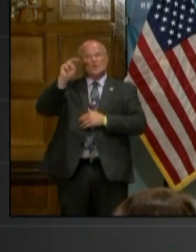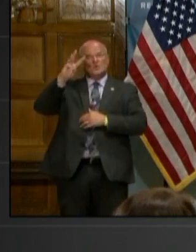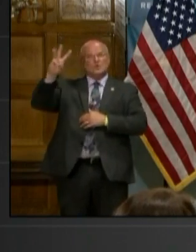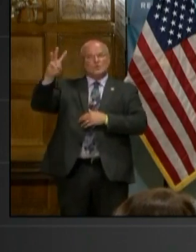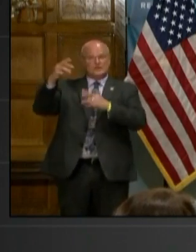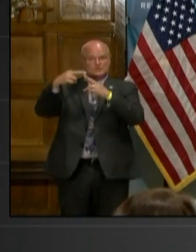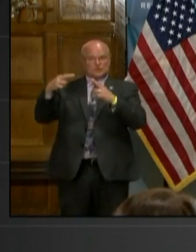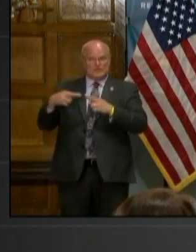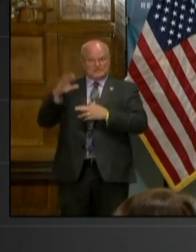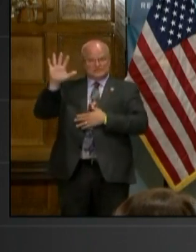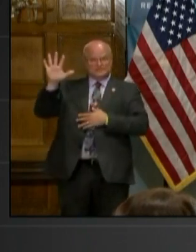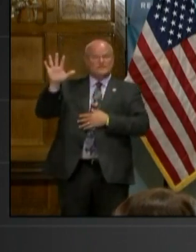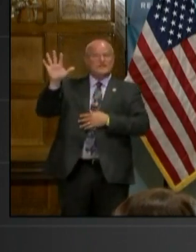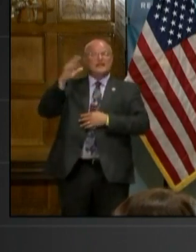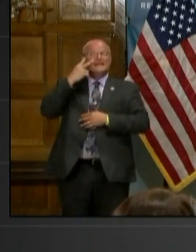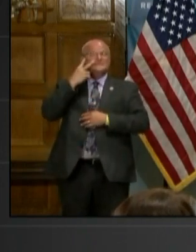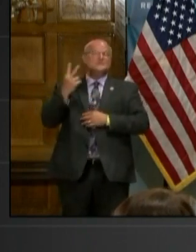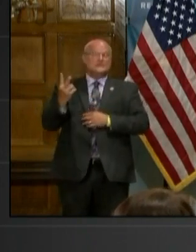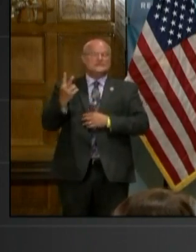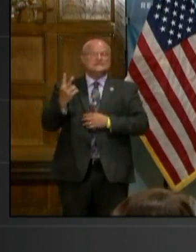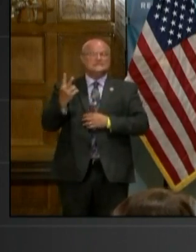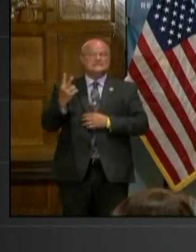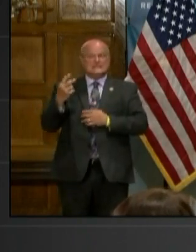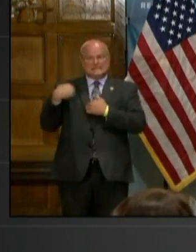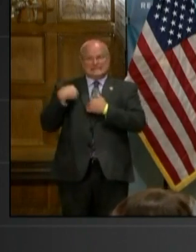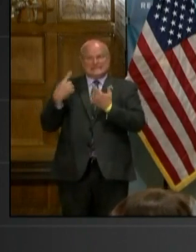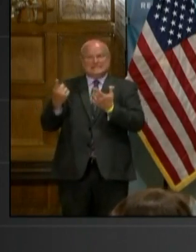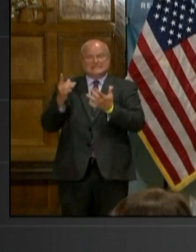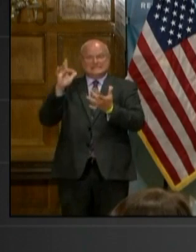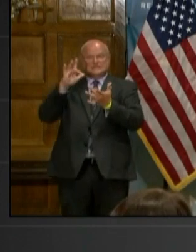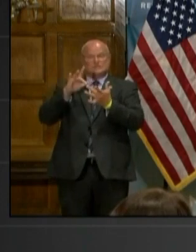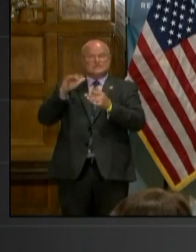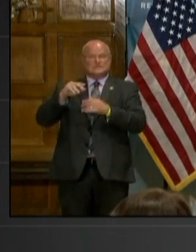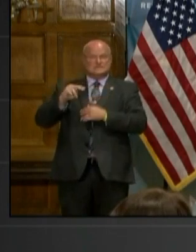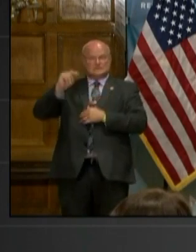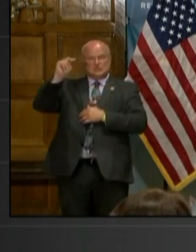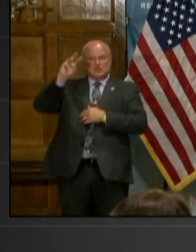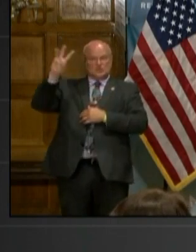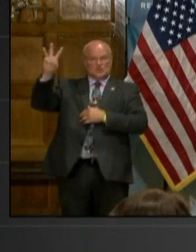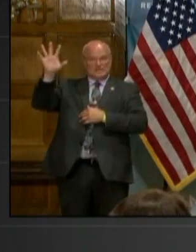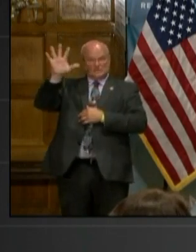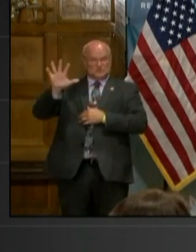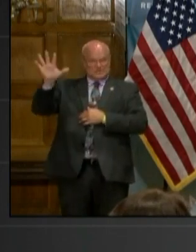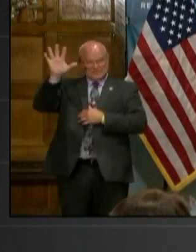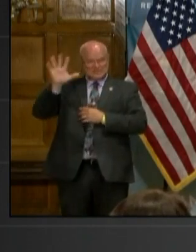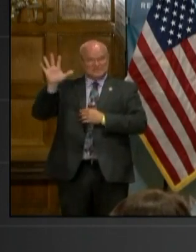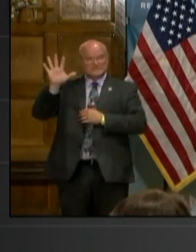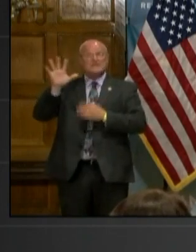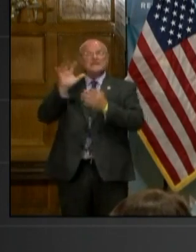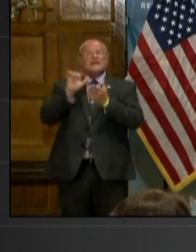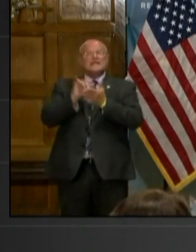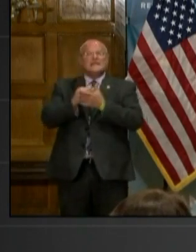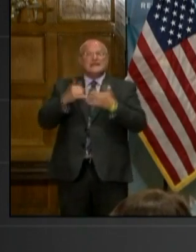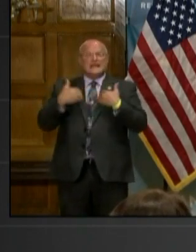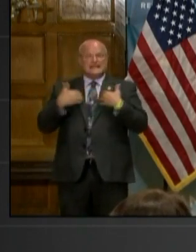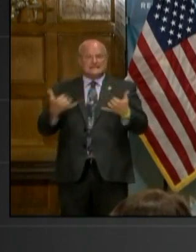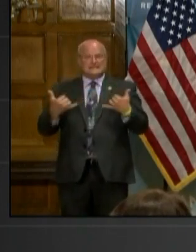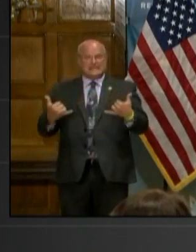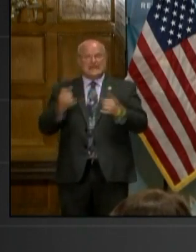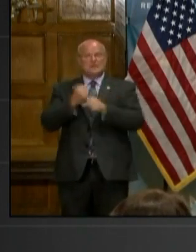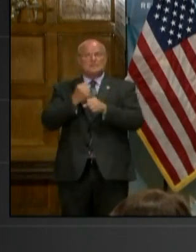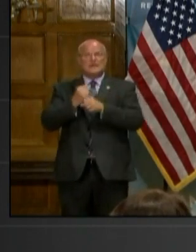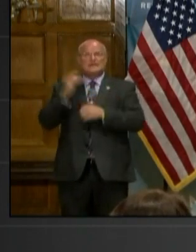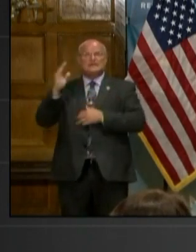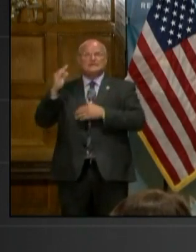Northwest region. And you can see since it reached its peak in the Northwest region that it has made